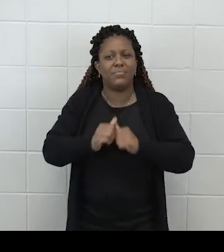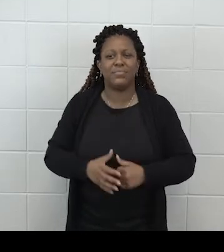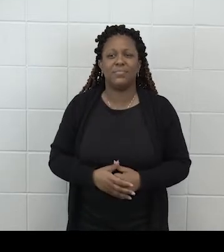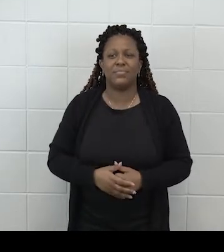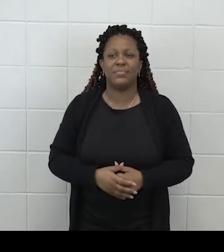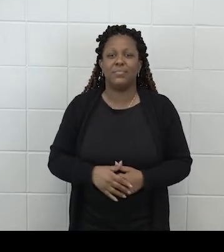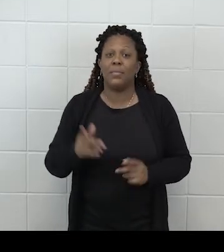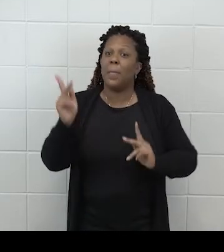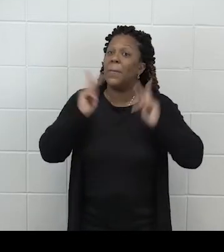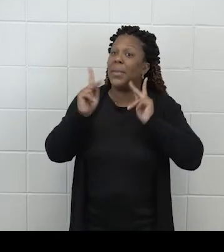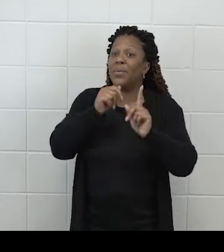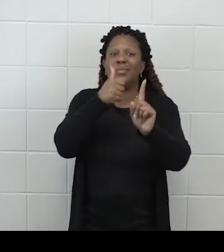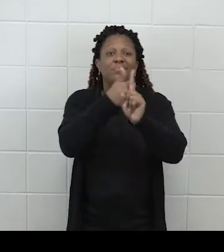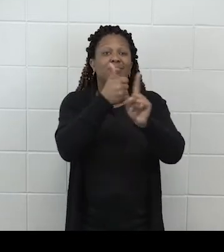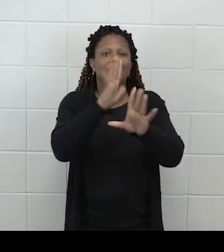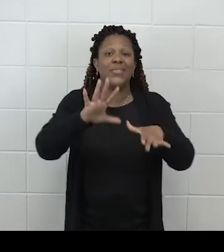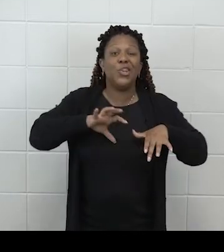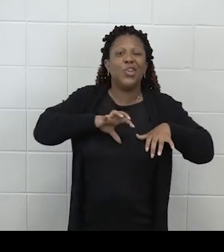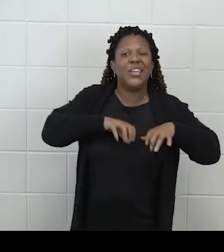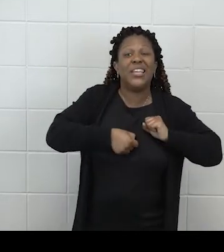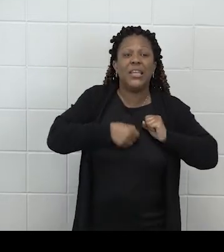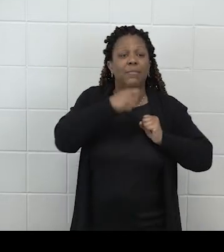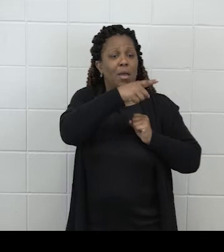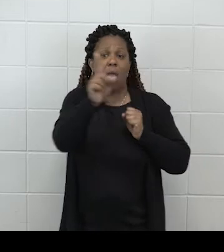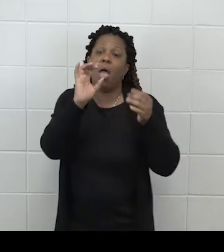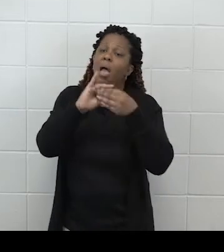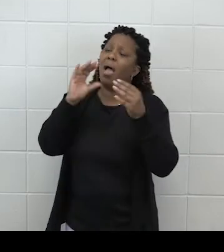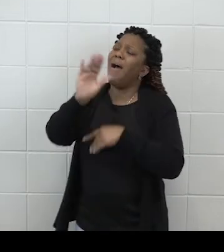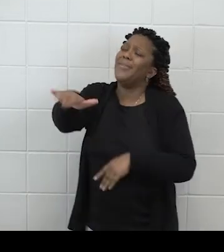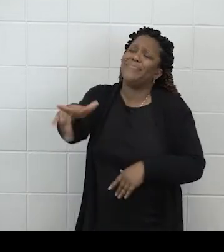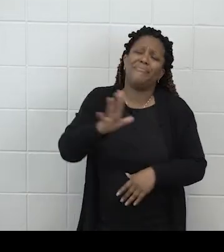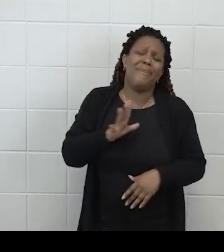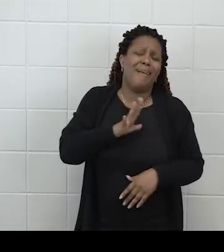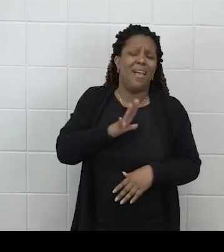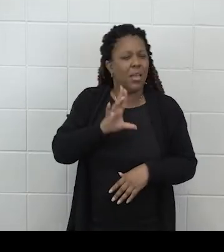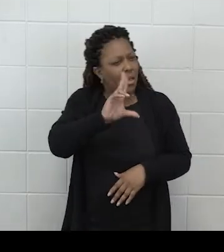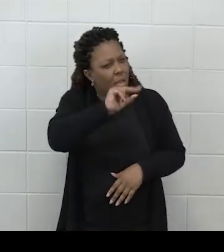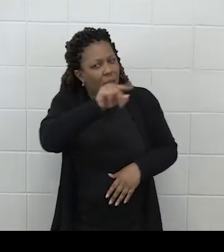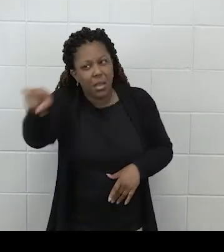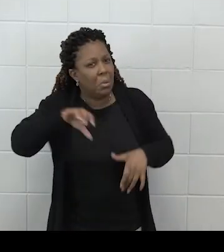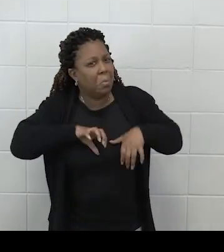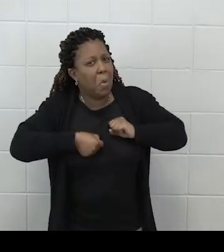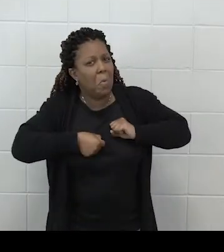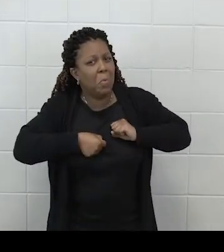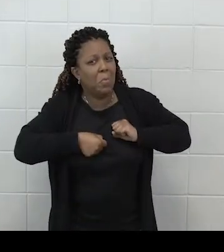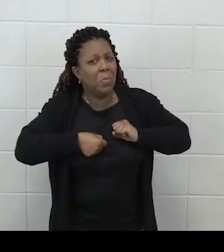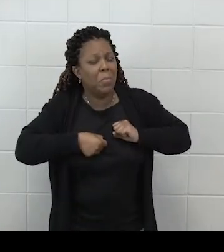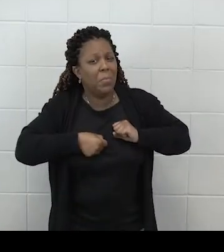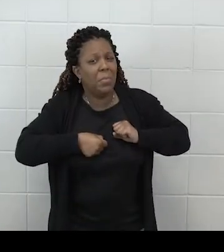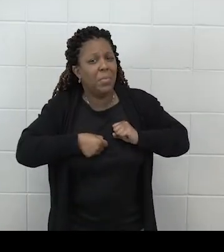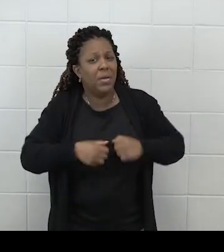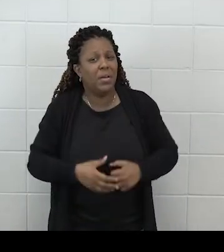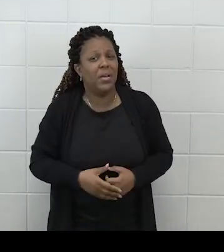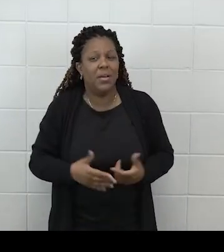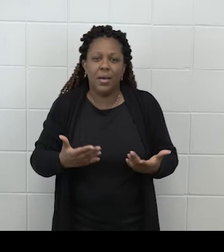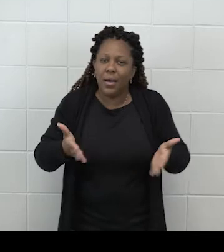whose hearts are being torn asunder. Instead, let us mourn black and brown men and